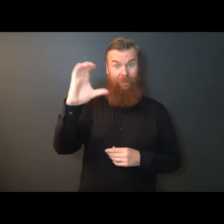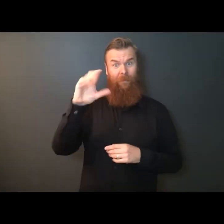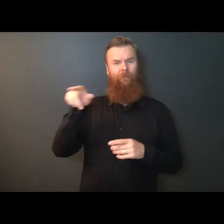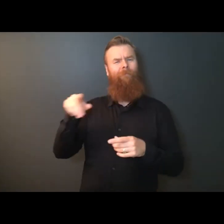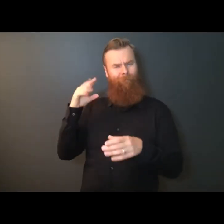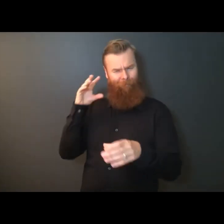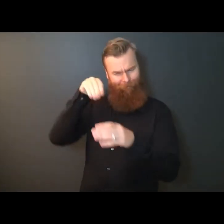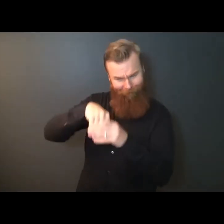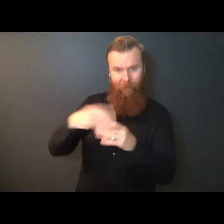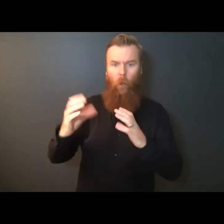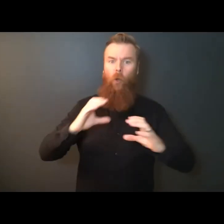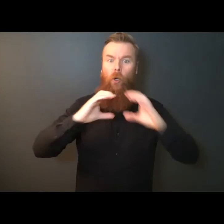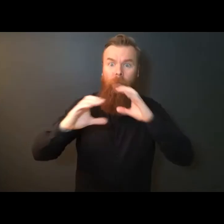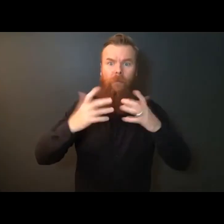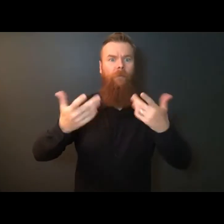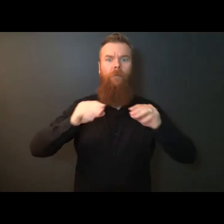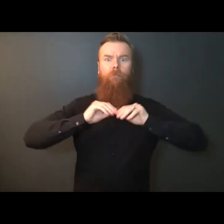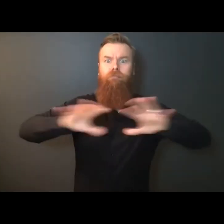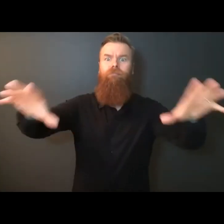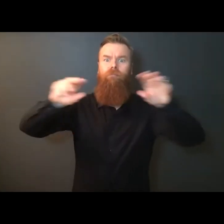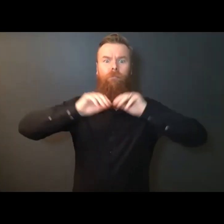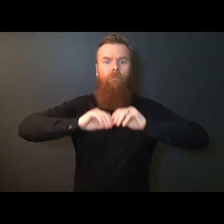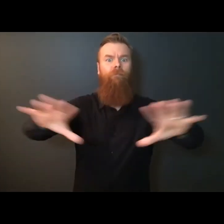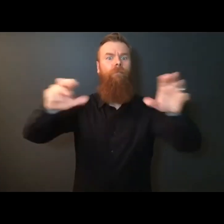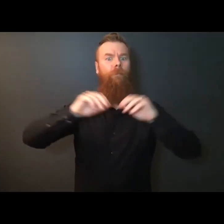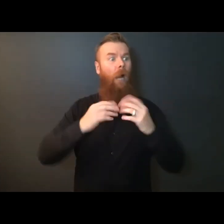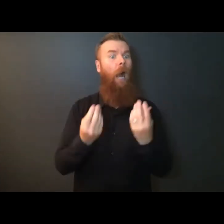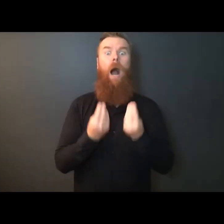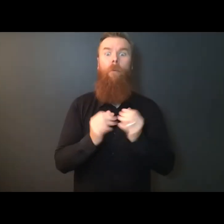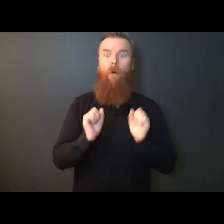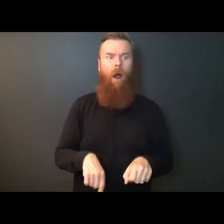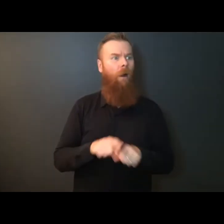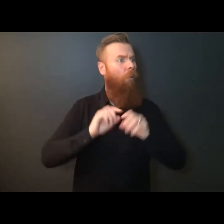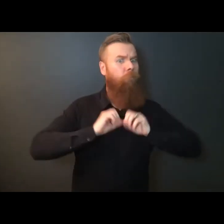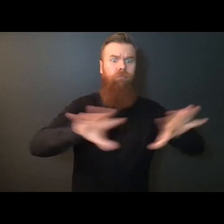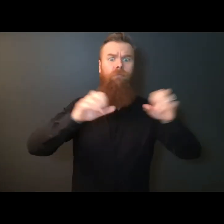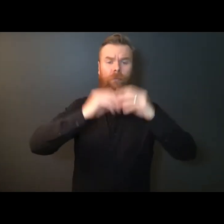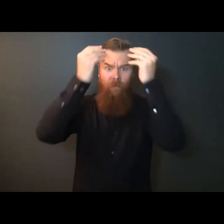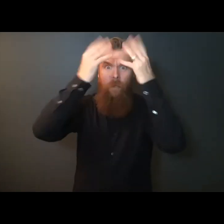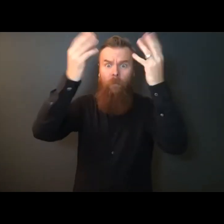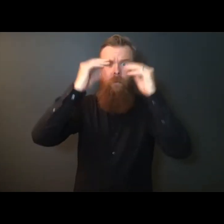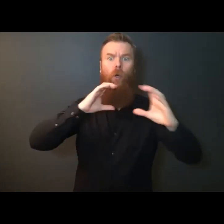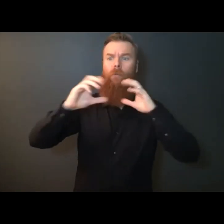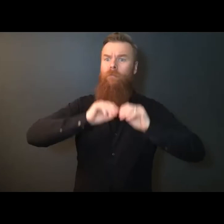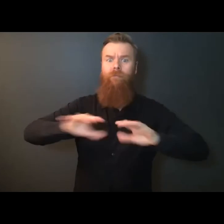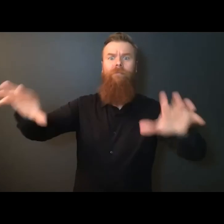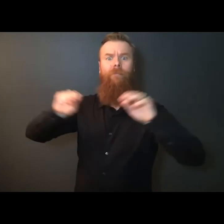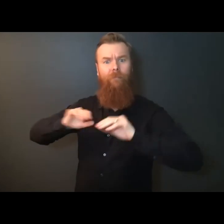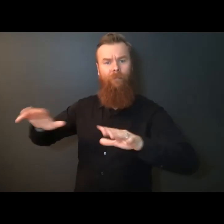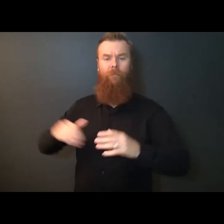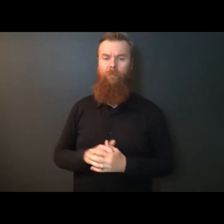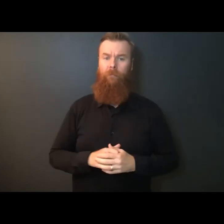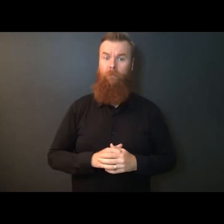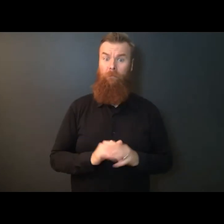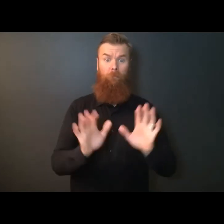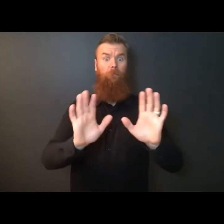messages come through. So yeah, absolutely. I think it won't be a dedicated module because I think it kind of weaves through